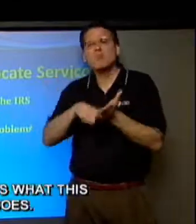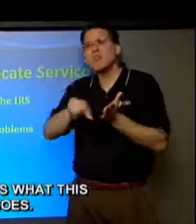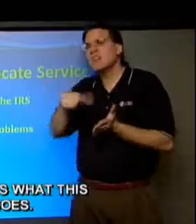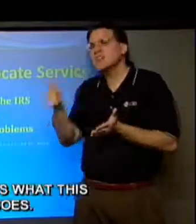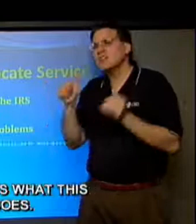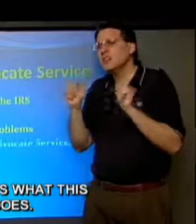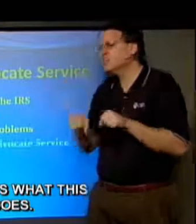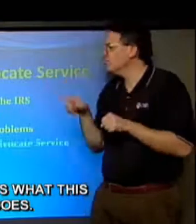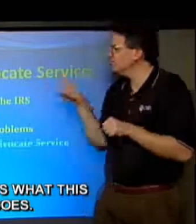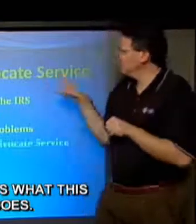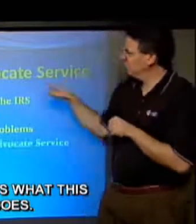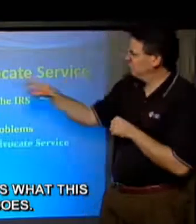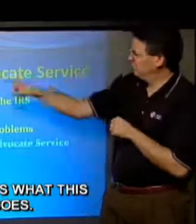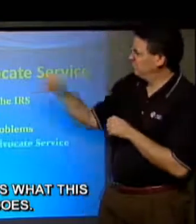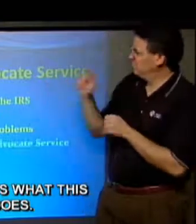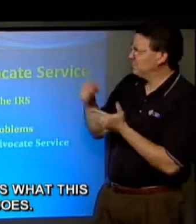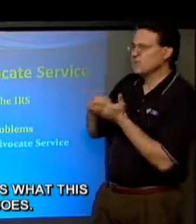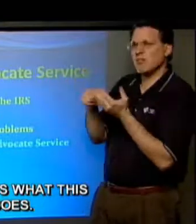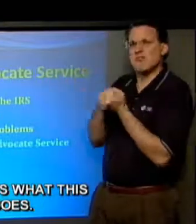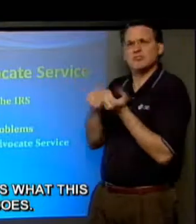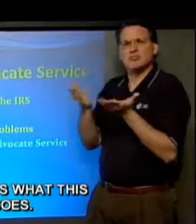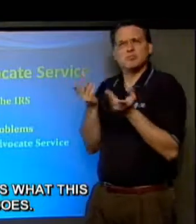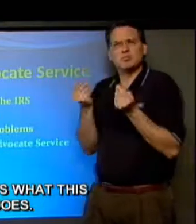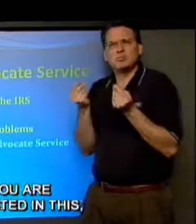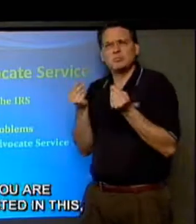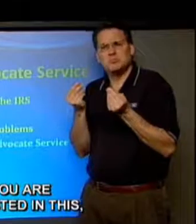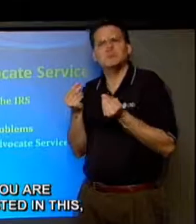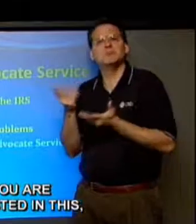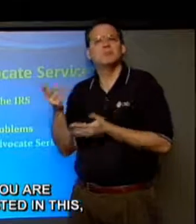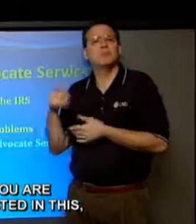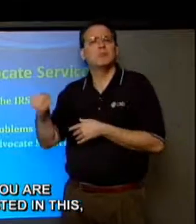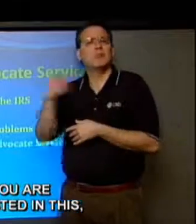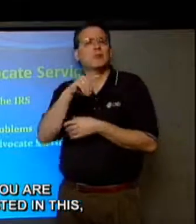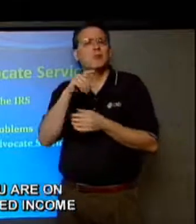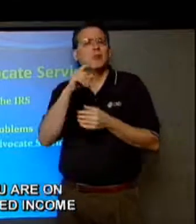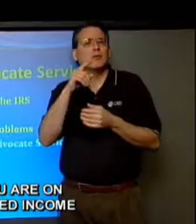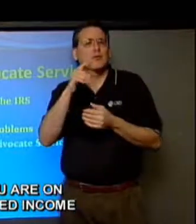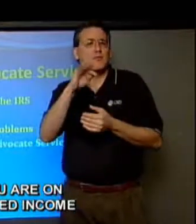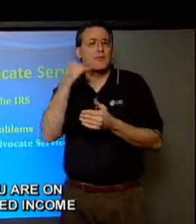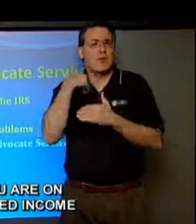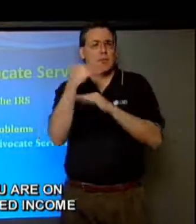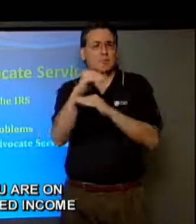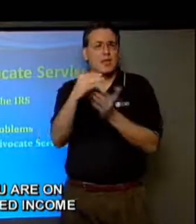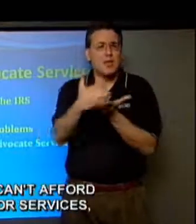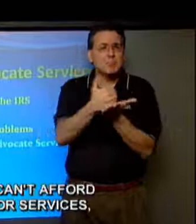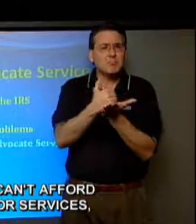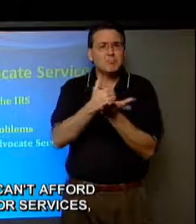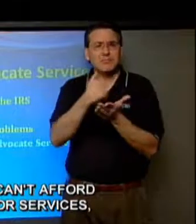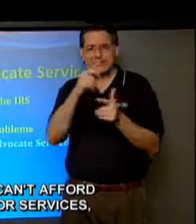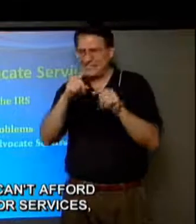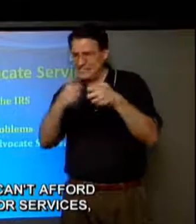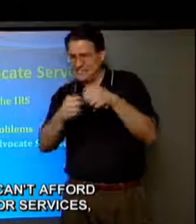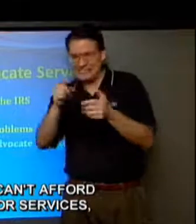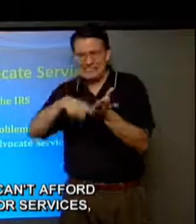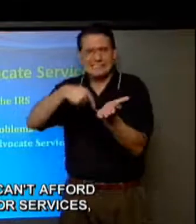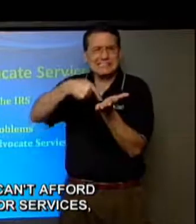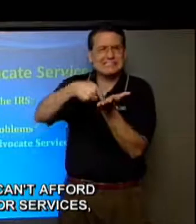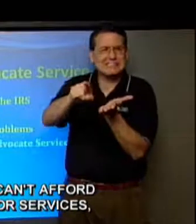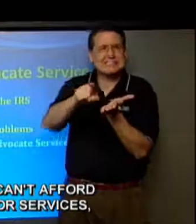So that's what this does. If you're interested in this, if you're on limited income and you can't afford to pay for services,